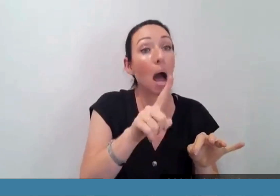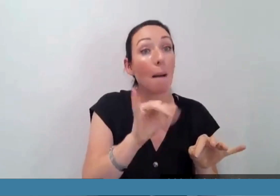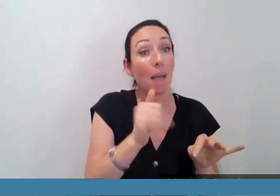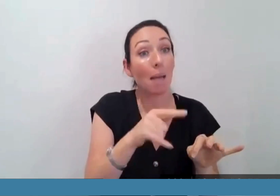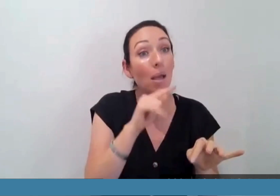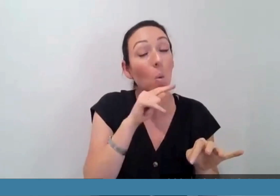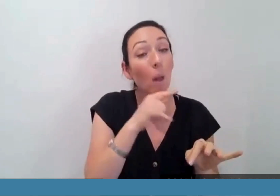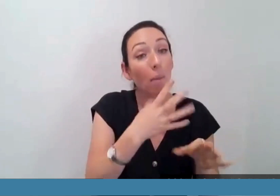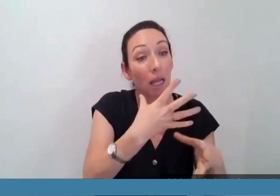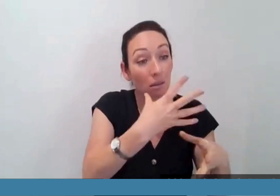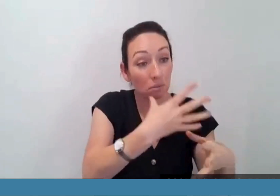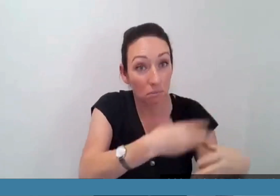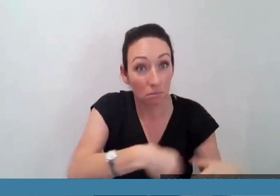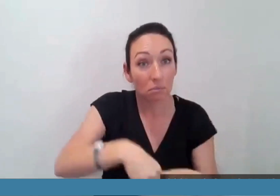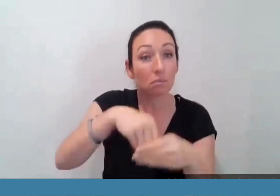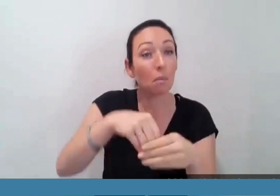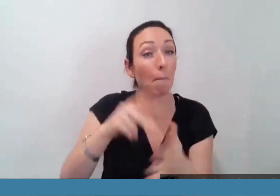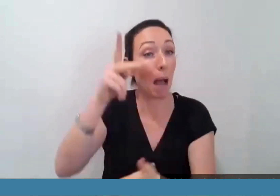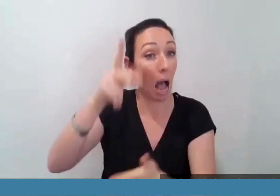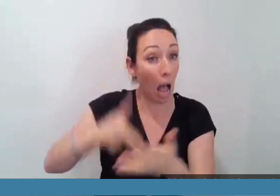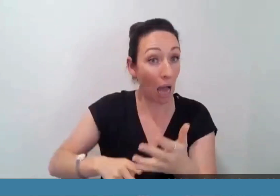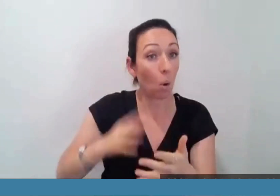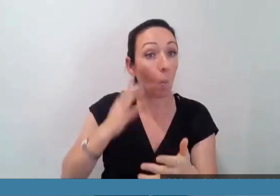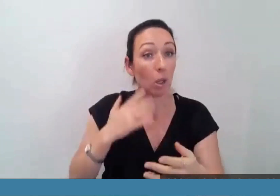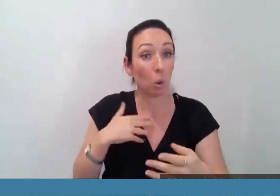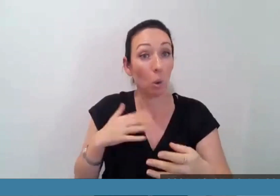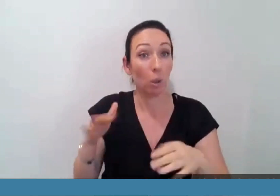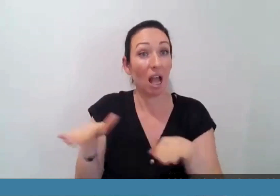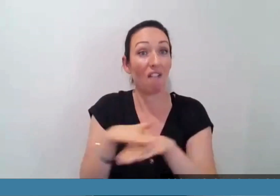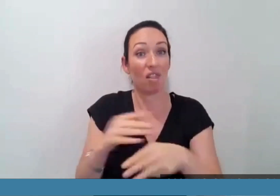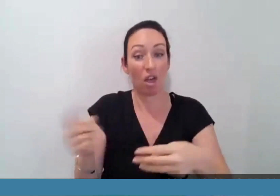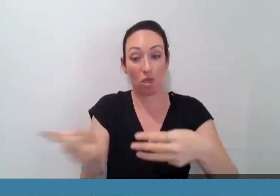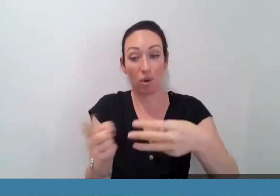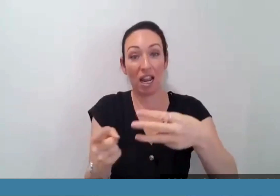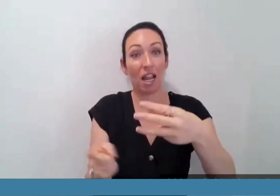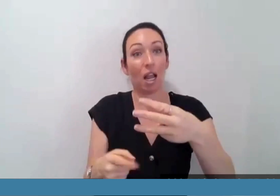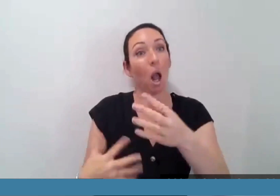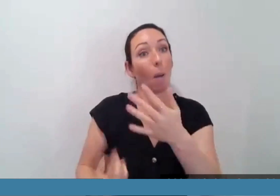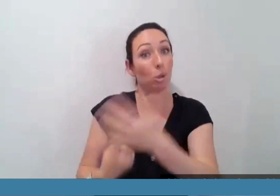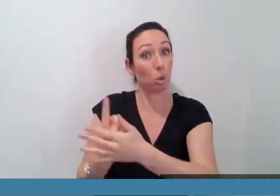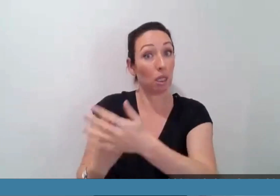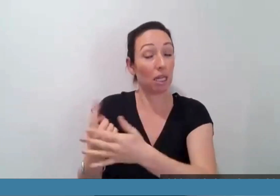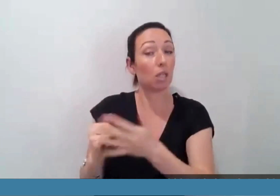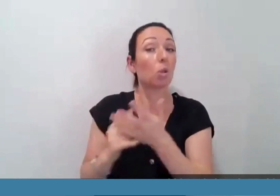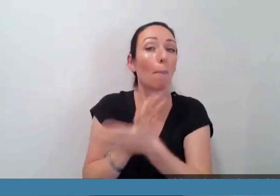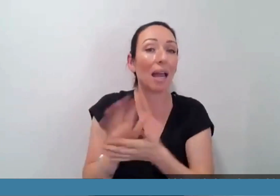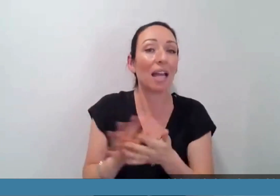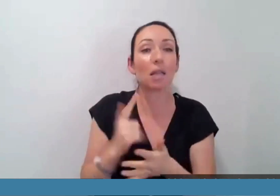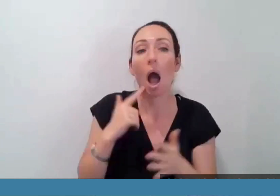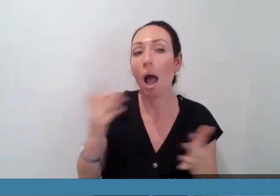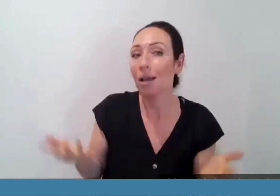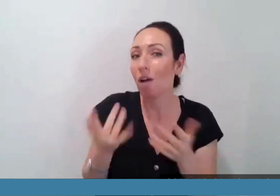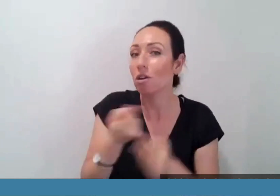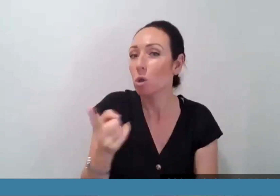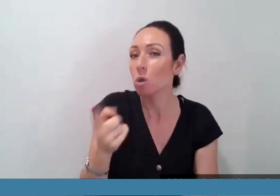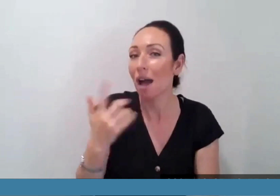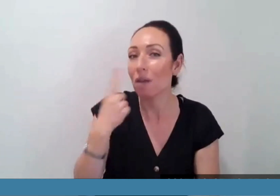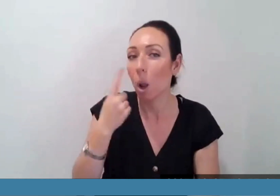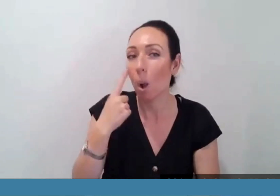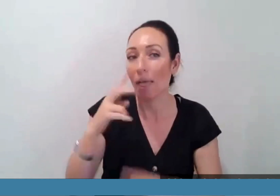you look at the 3 different opportunities. So I would encourage you to check out the research agenda and also